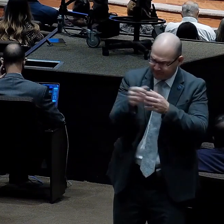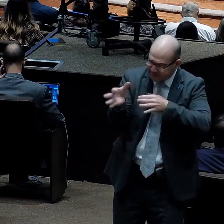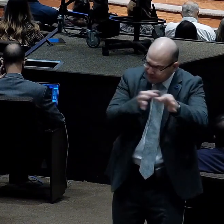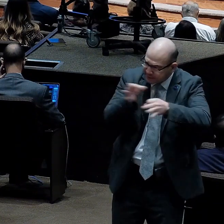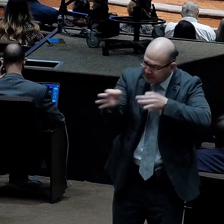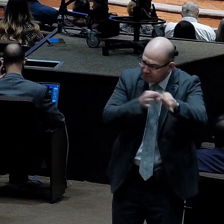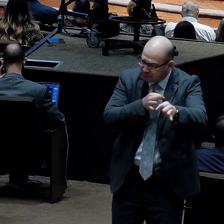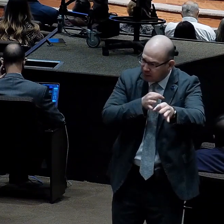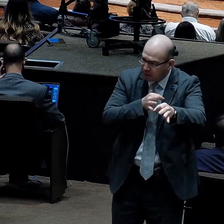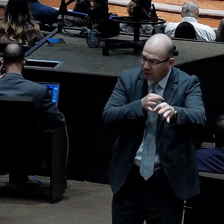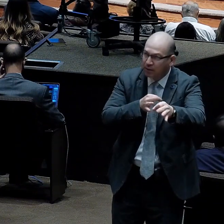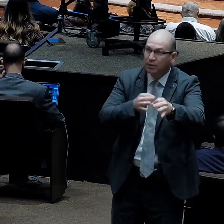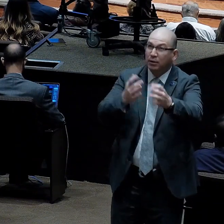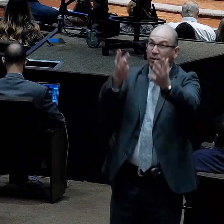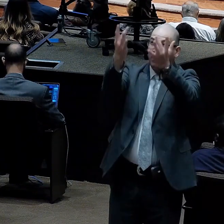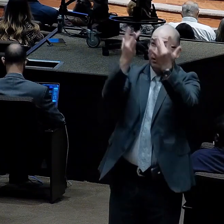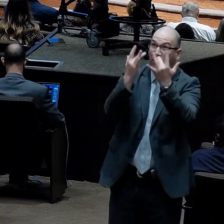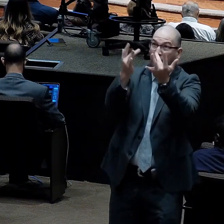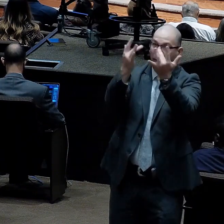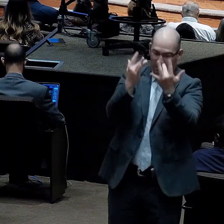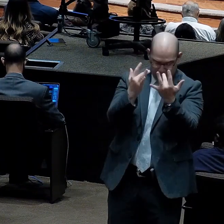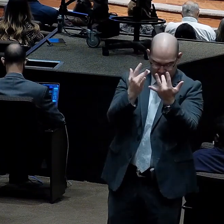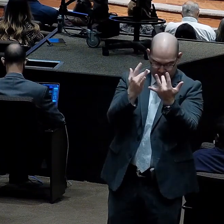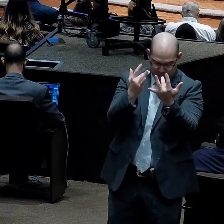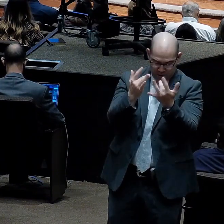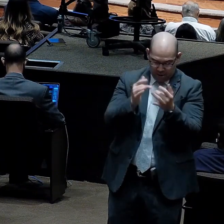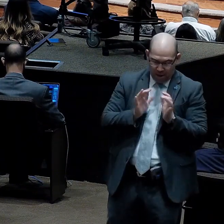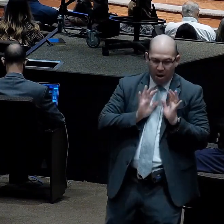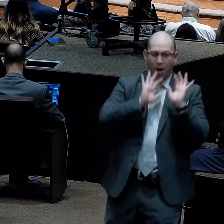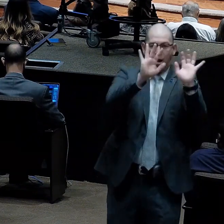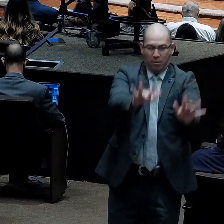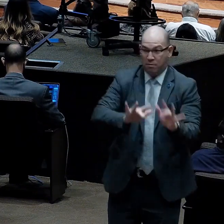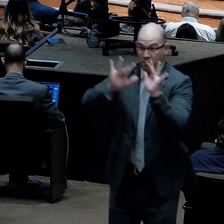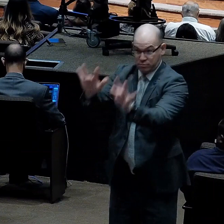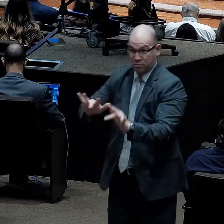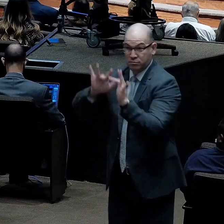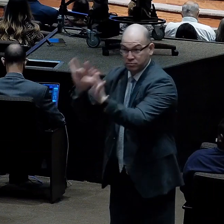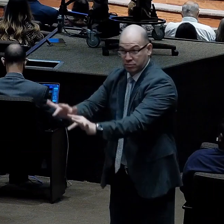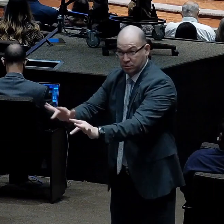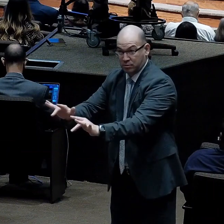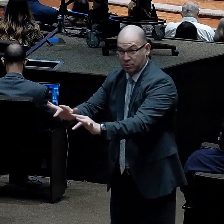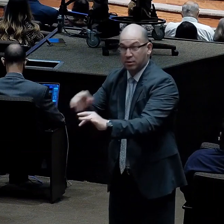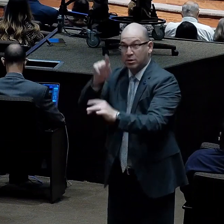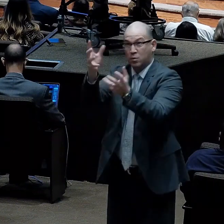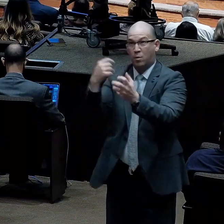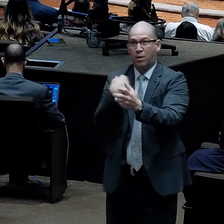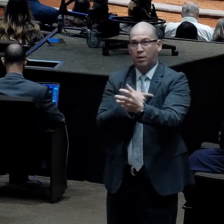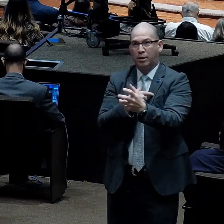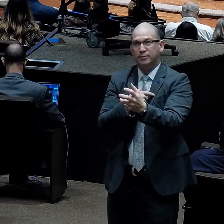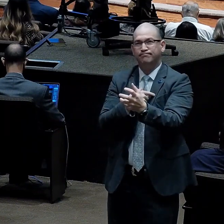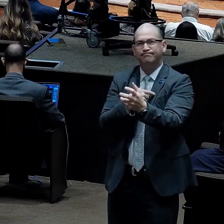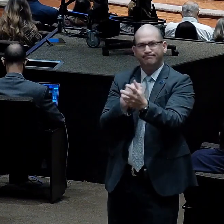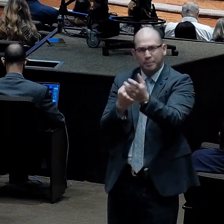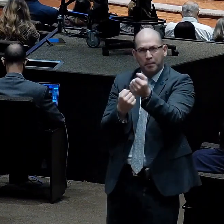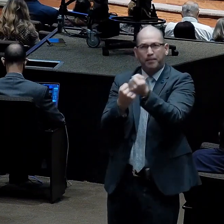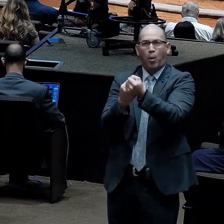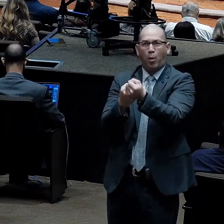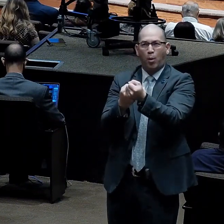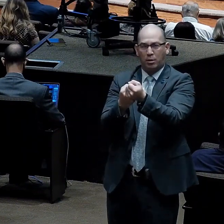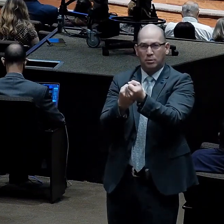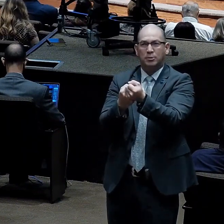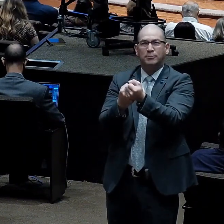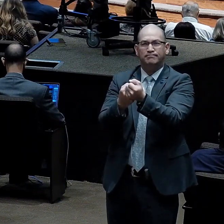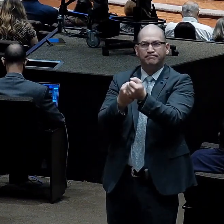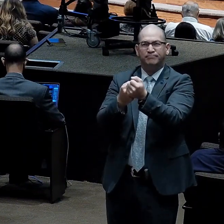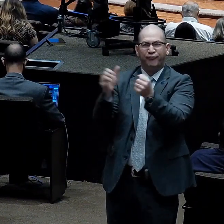of all, I believe God is calling us as a people to stand with mercy. The Bible says in Ephesians